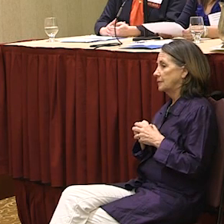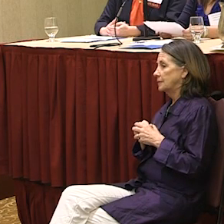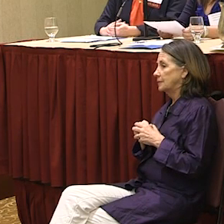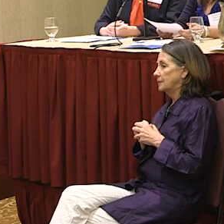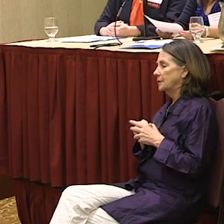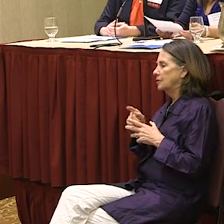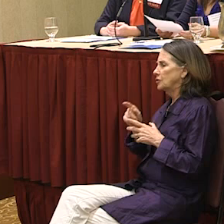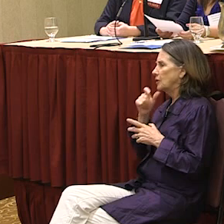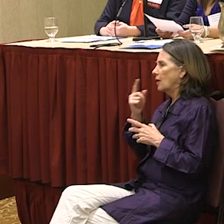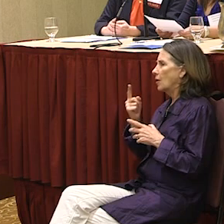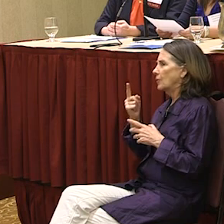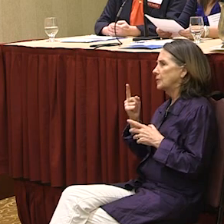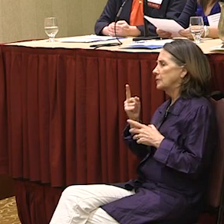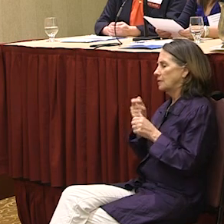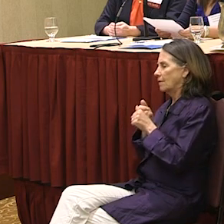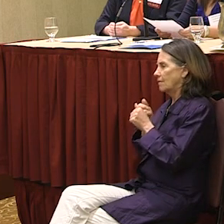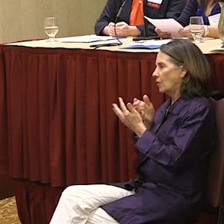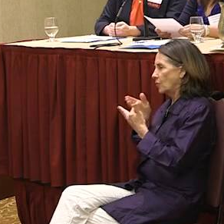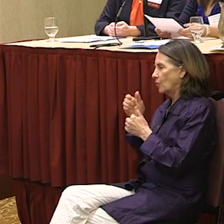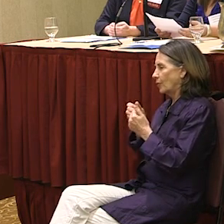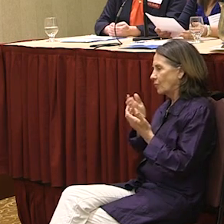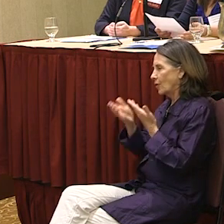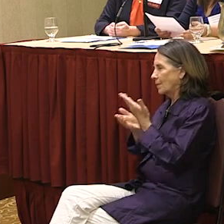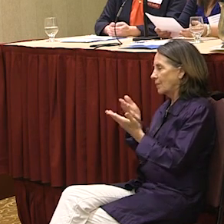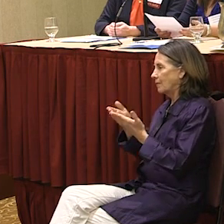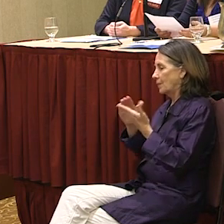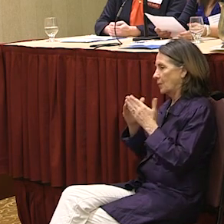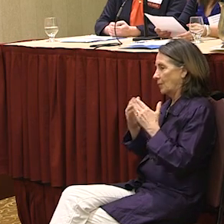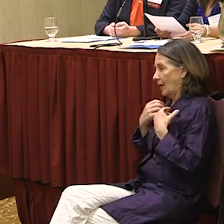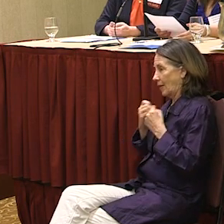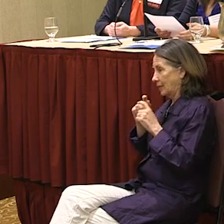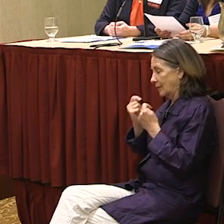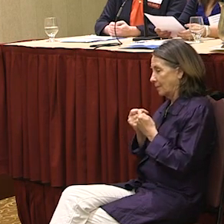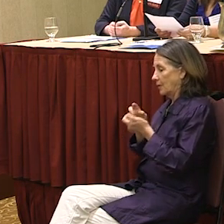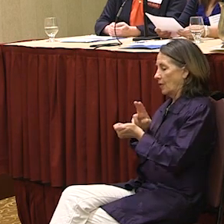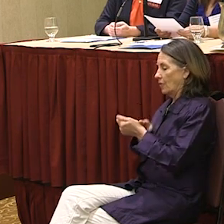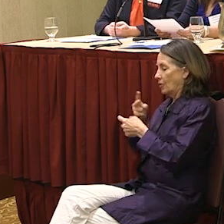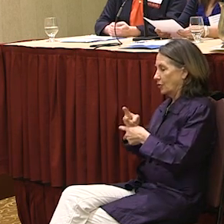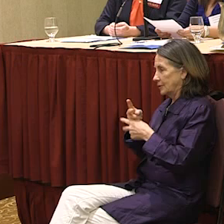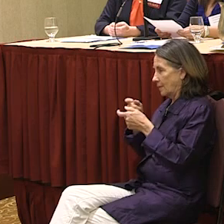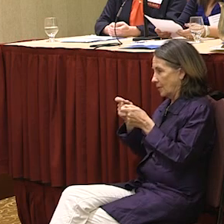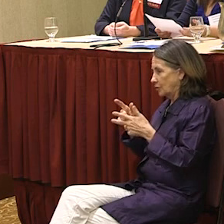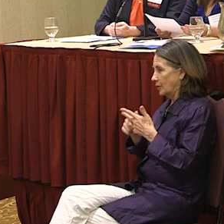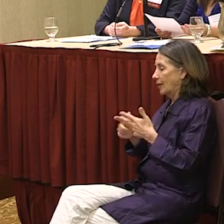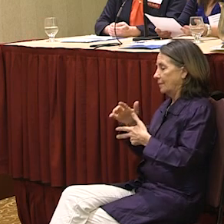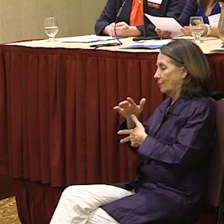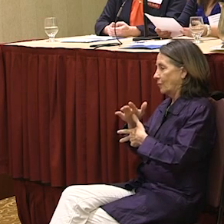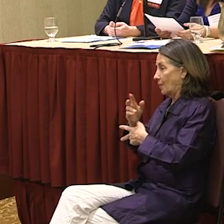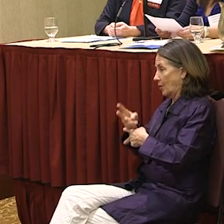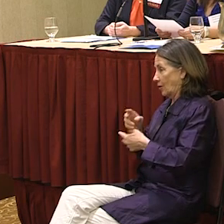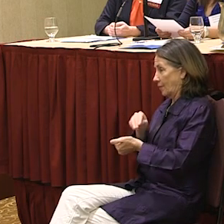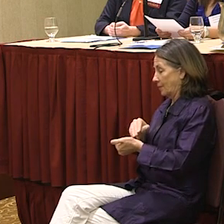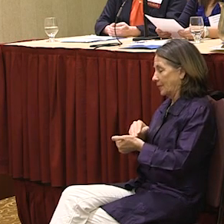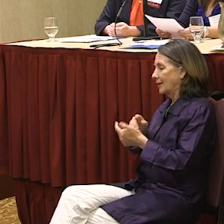And Jenny doesn't always necessarily follow through with the recommendations from the community health team, the nurse care manager, and the primary care physician. Lastly, there